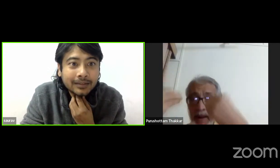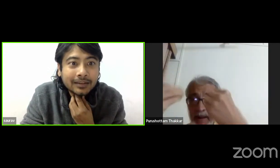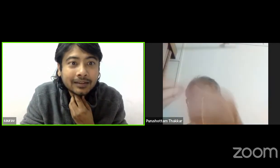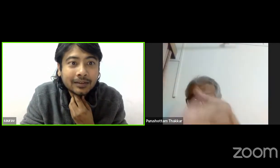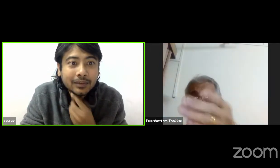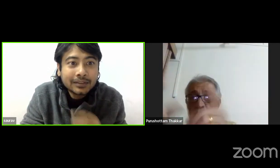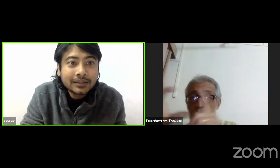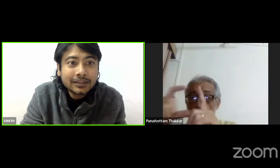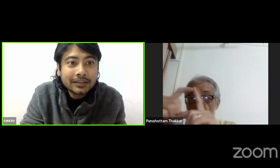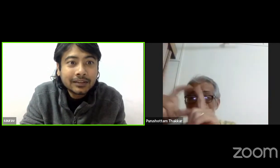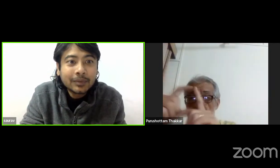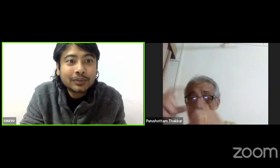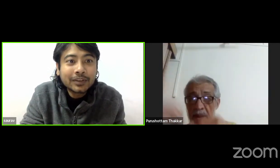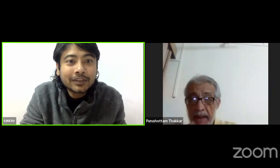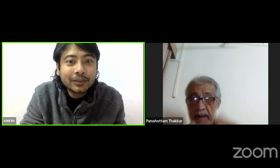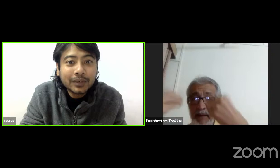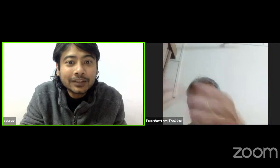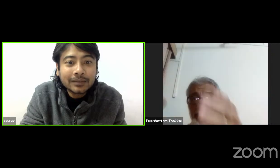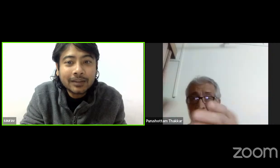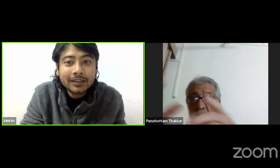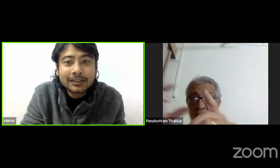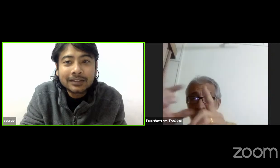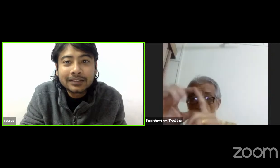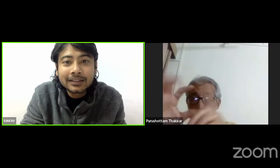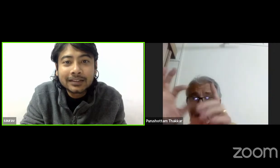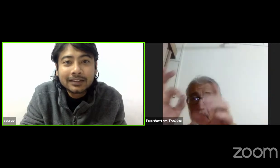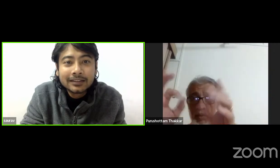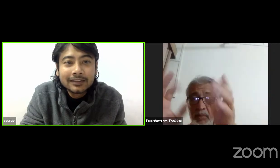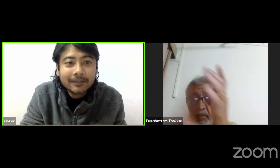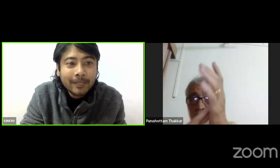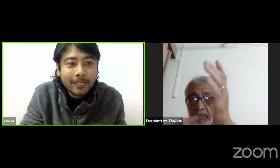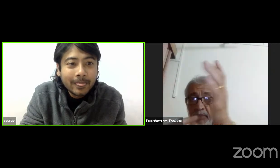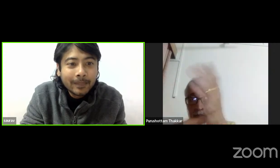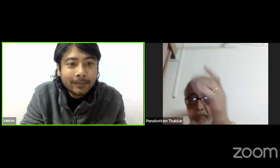Paisa, donation. He wants to give a donation, Mataji is saying.